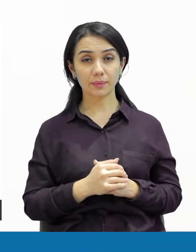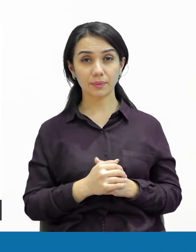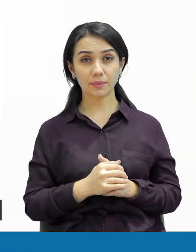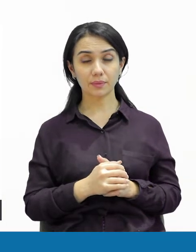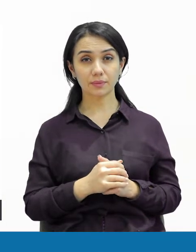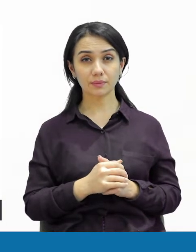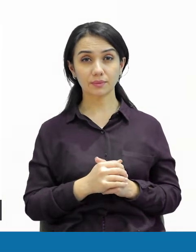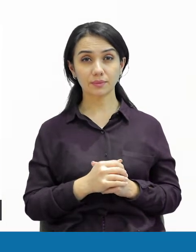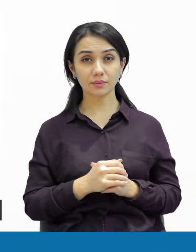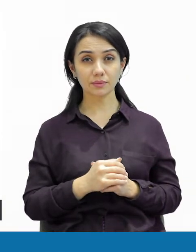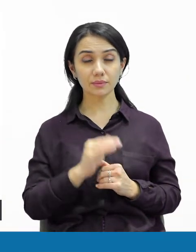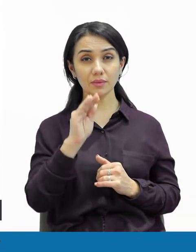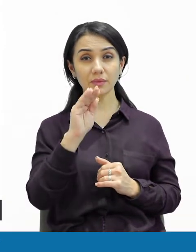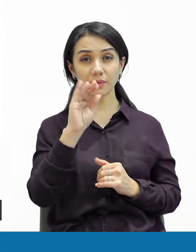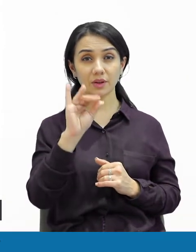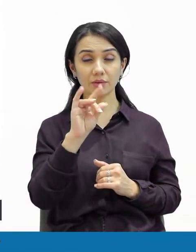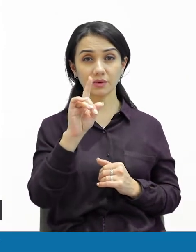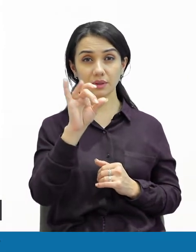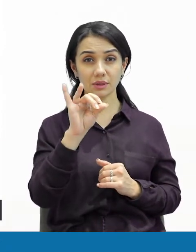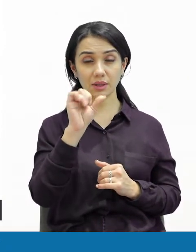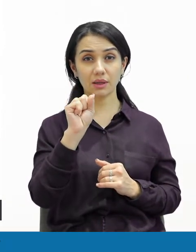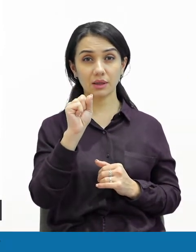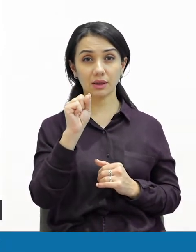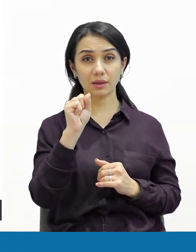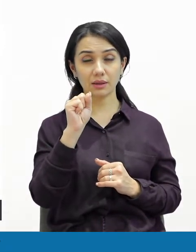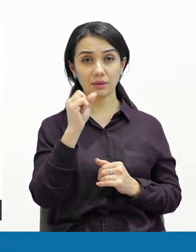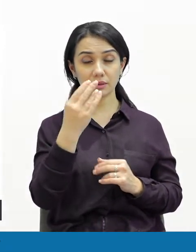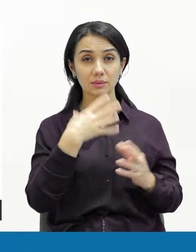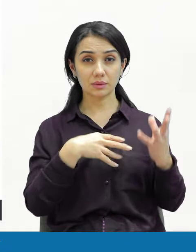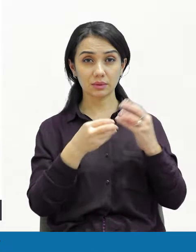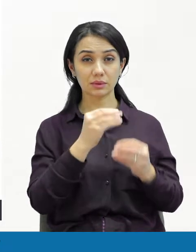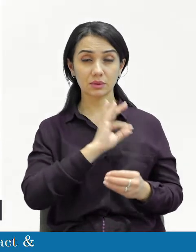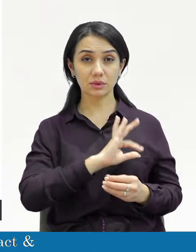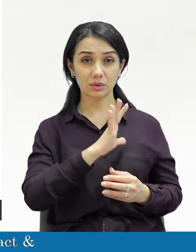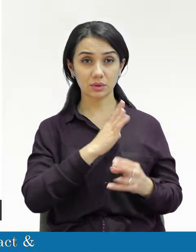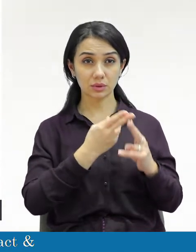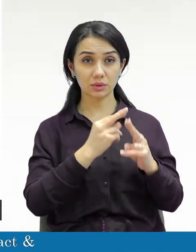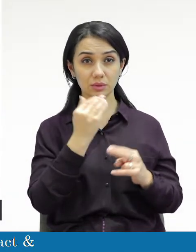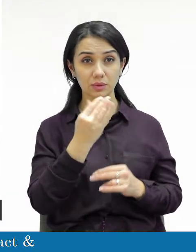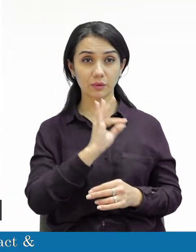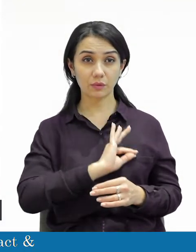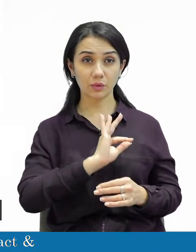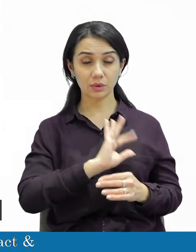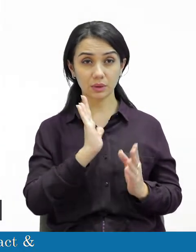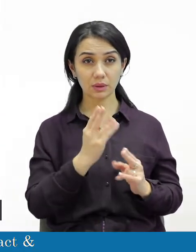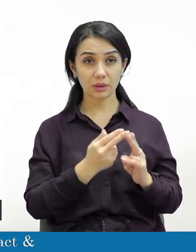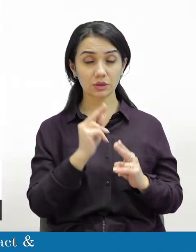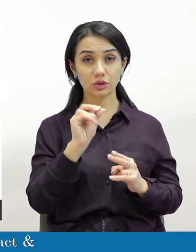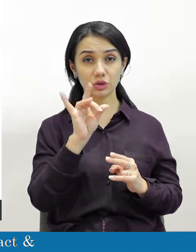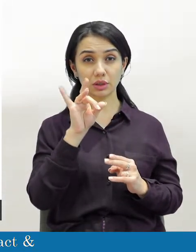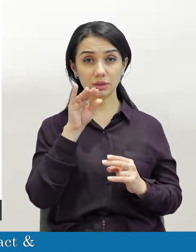8, Feather Icons. Feather Icons o'tgan safar sizlar bilan ishlatdik. Aynan Feather Icons'dan sizlar bilan foydalanamiz.